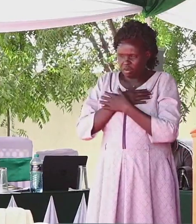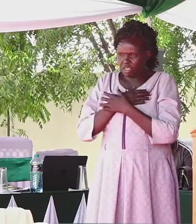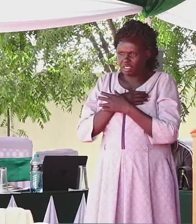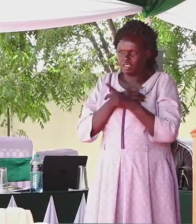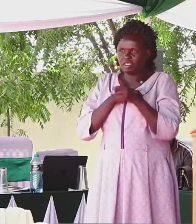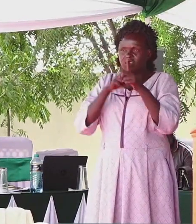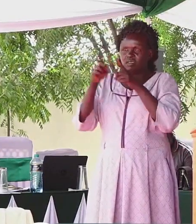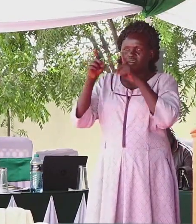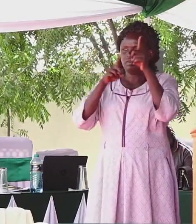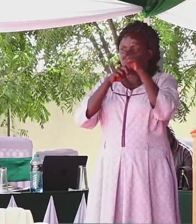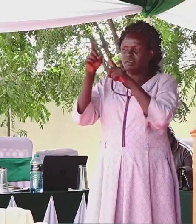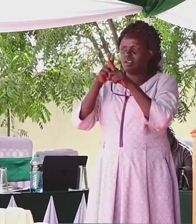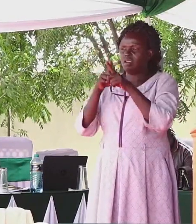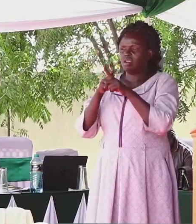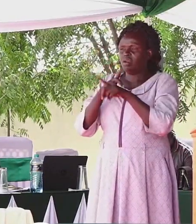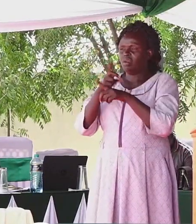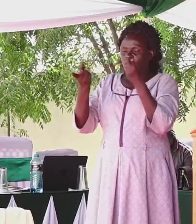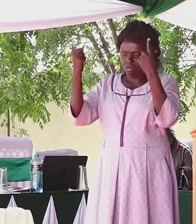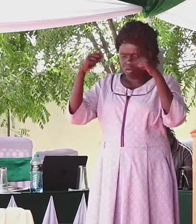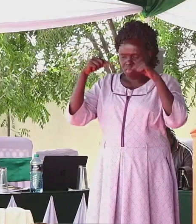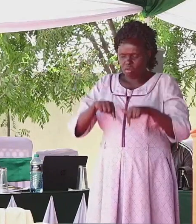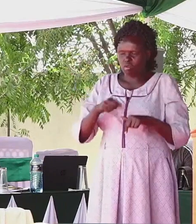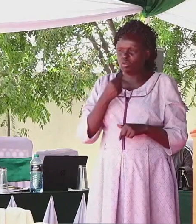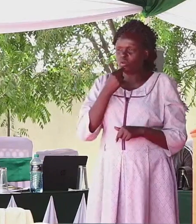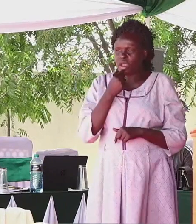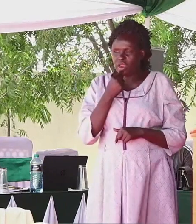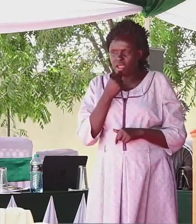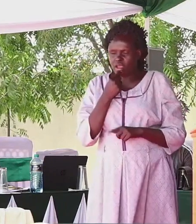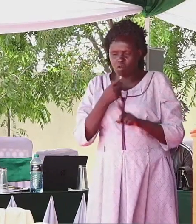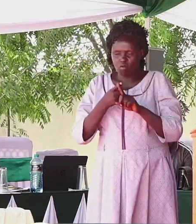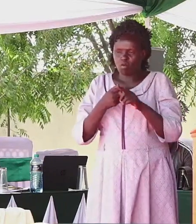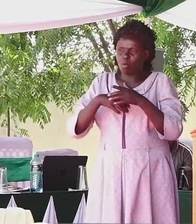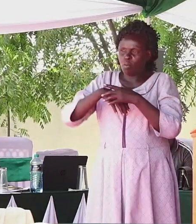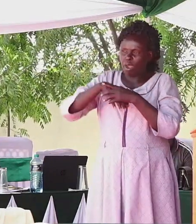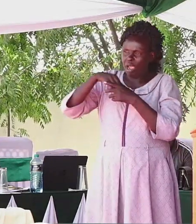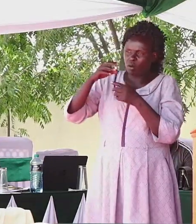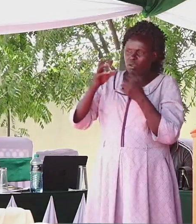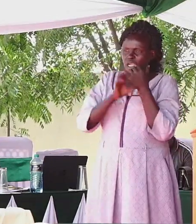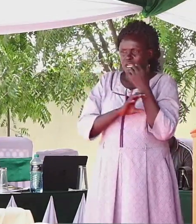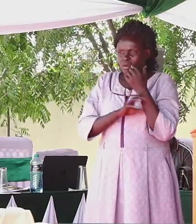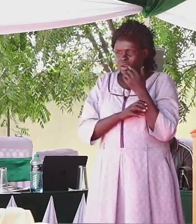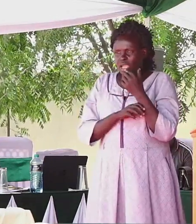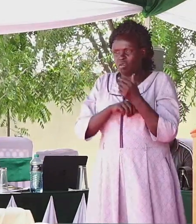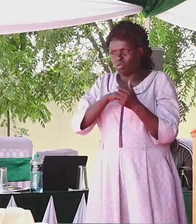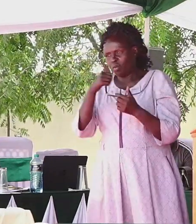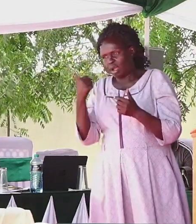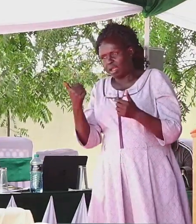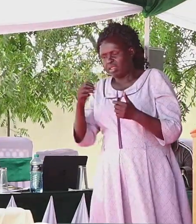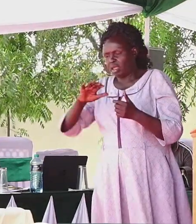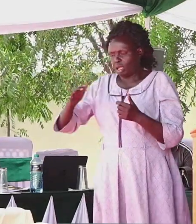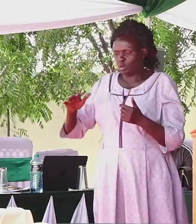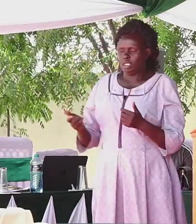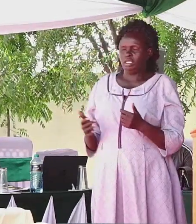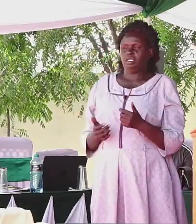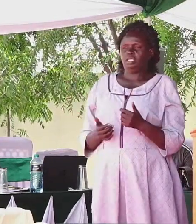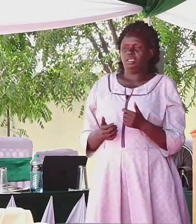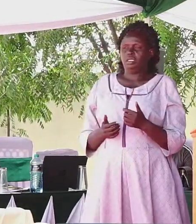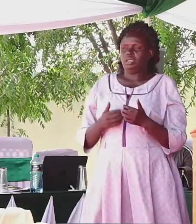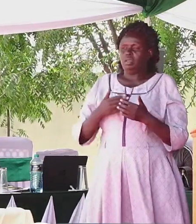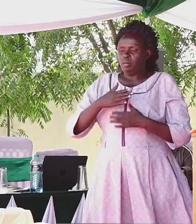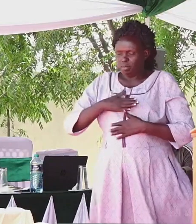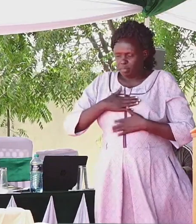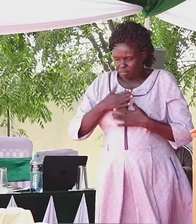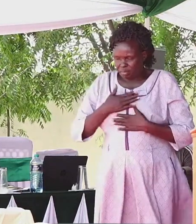all the way to come to Turkana from outside the country and from other counties. We want to appreciate in a